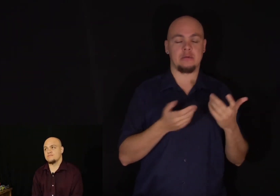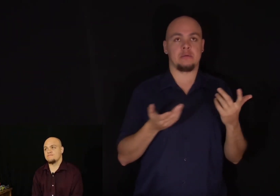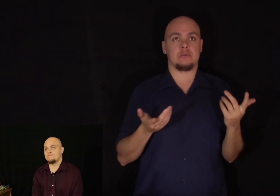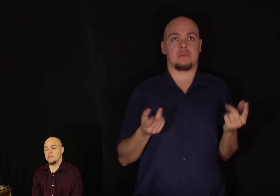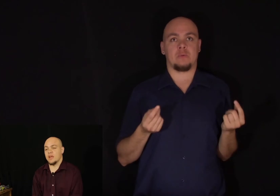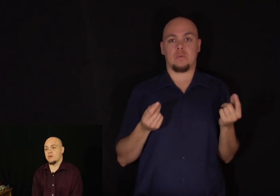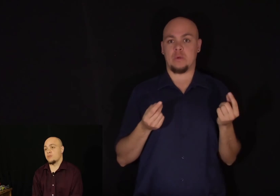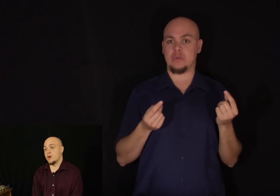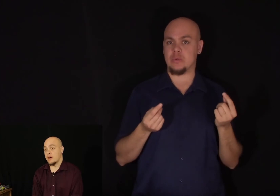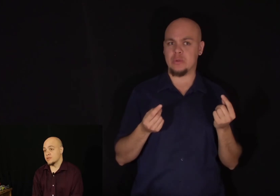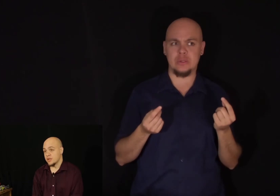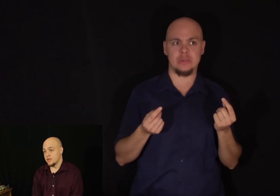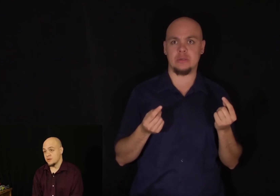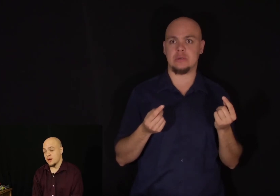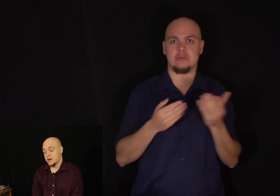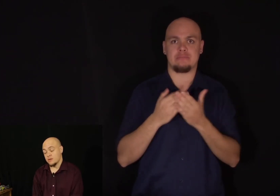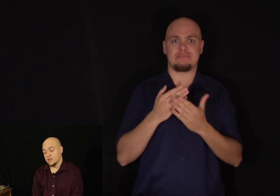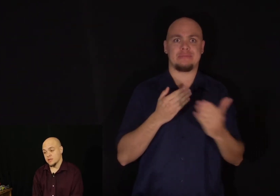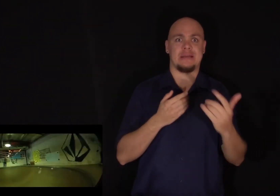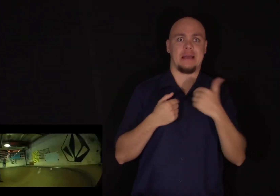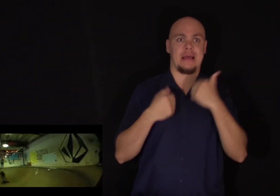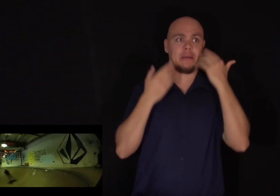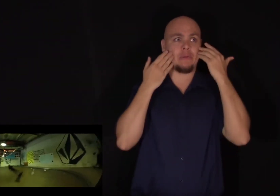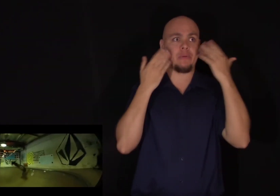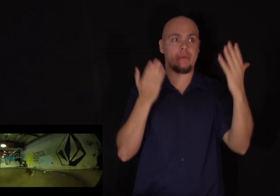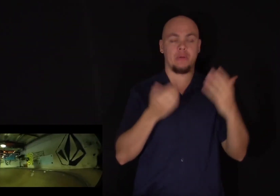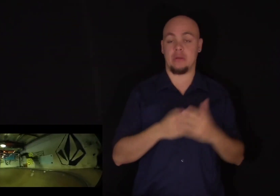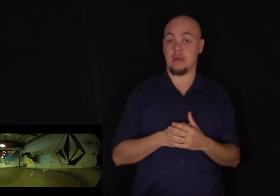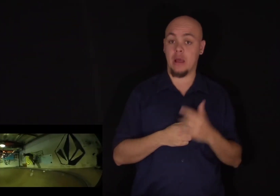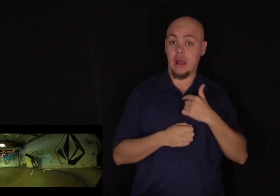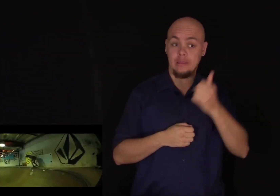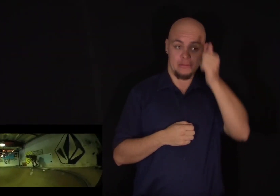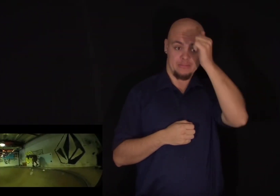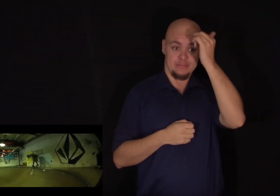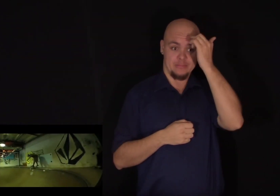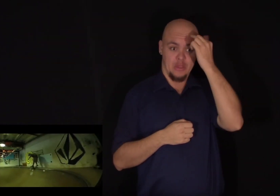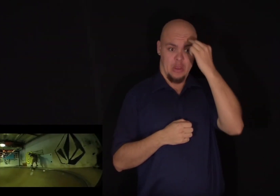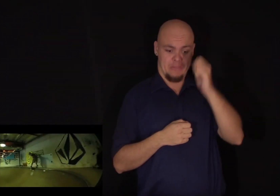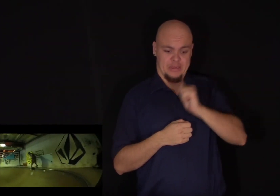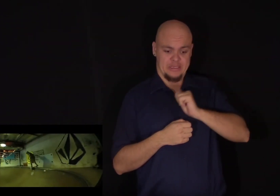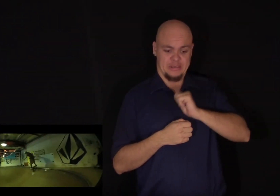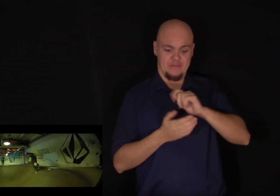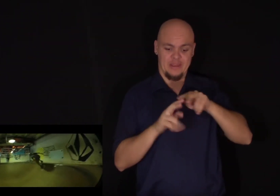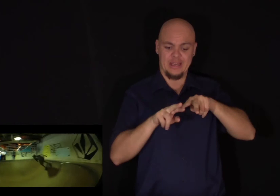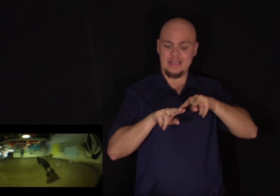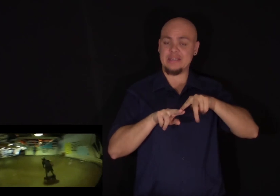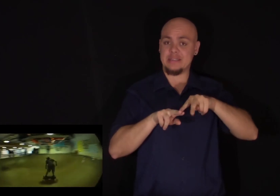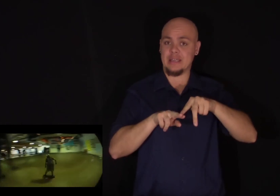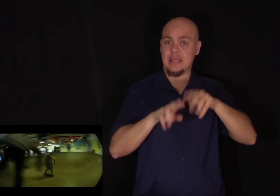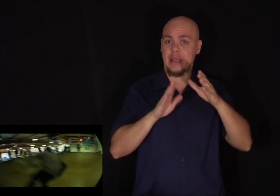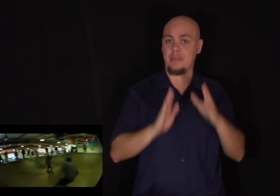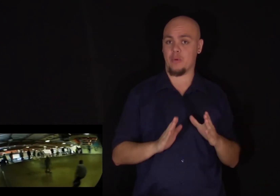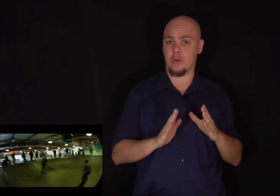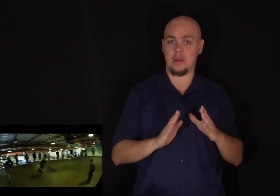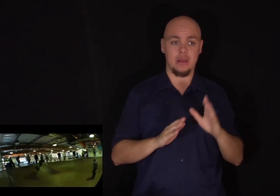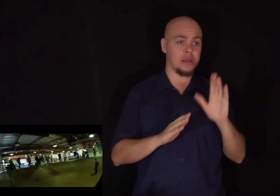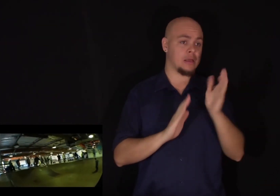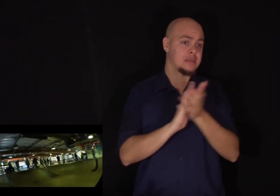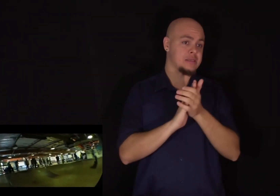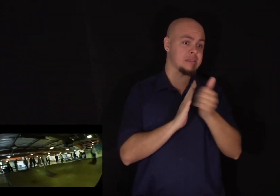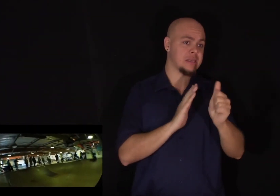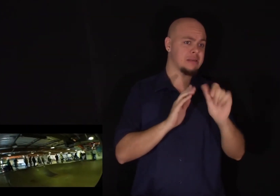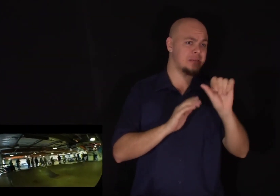as what I was gonna do. I had always considered myself to be a skateboarder, and I didn't really have other skills outside of